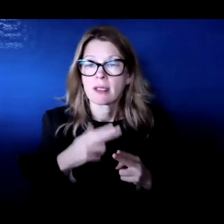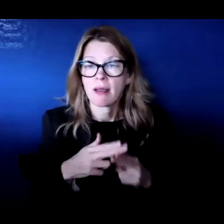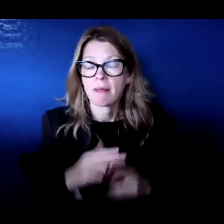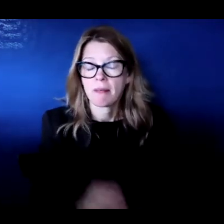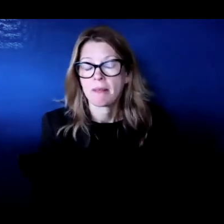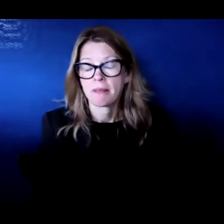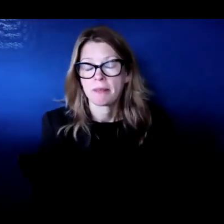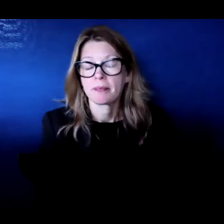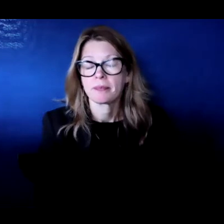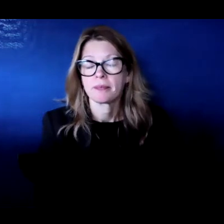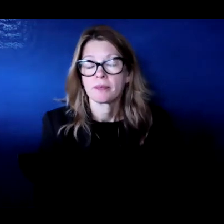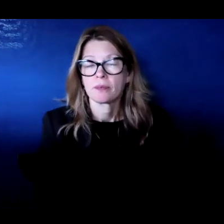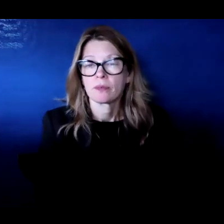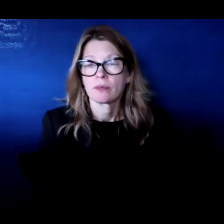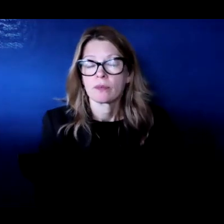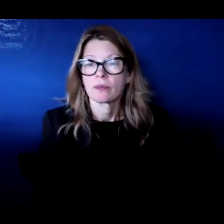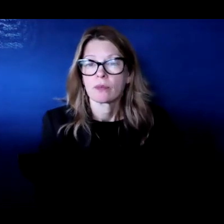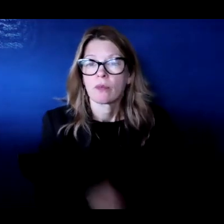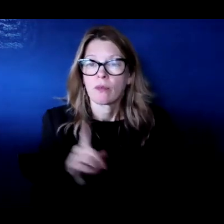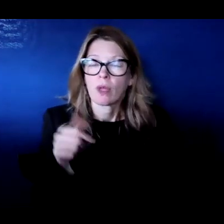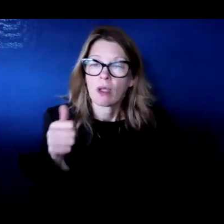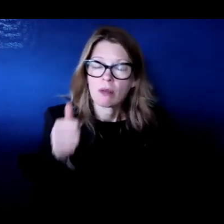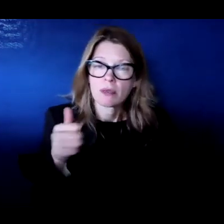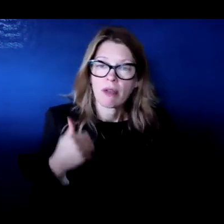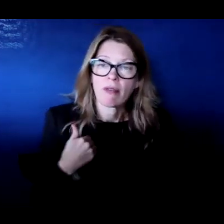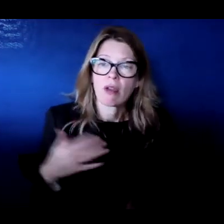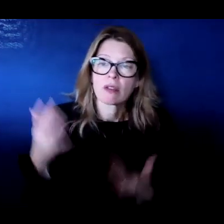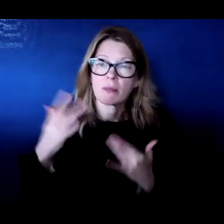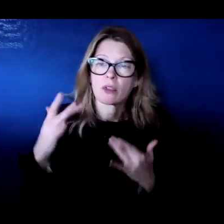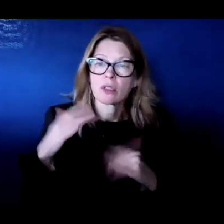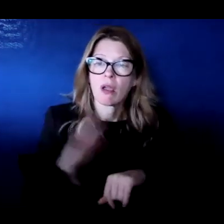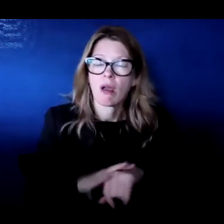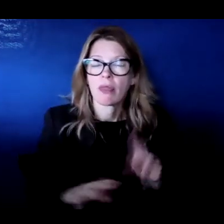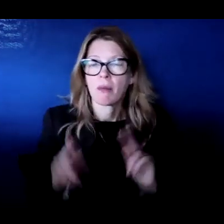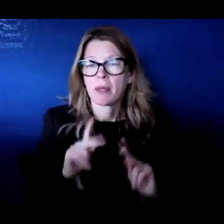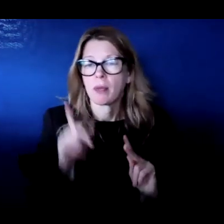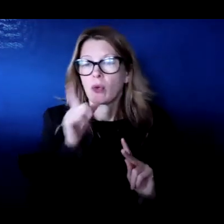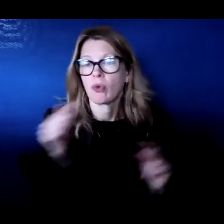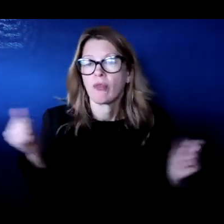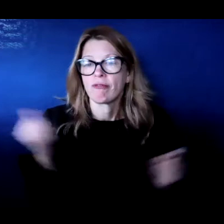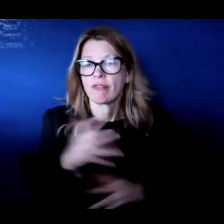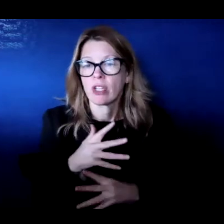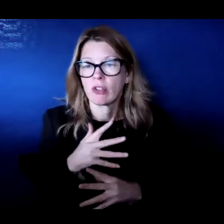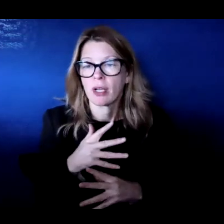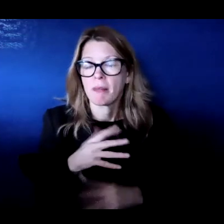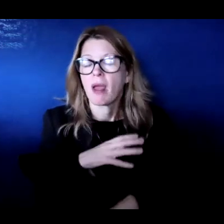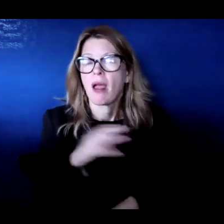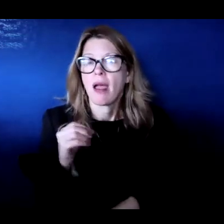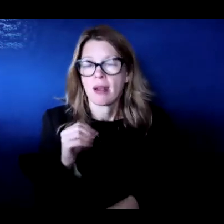name. He has mercy on those who fear him in